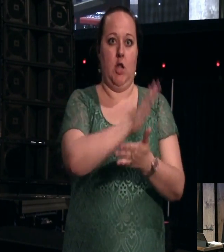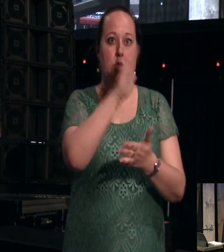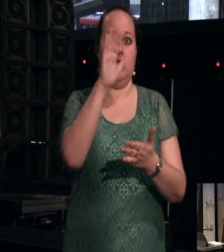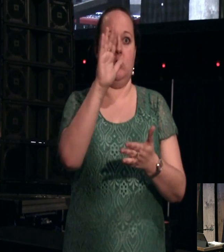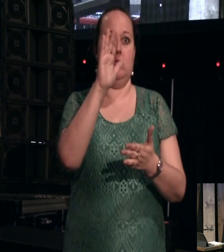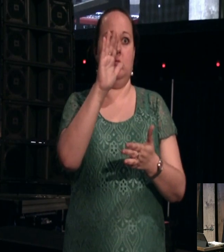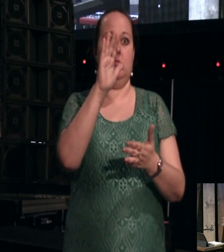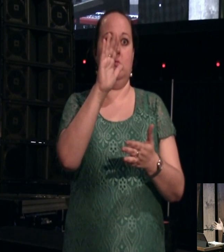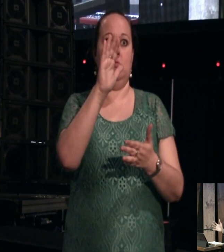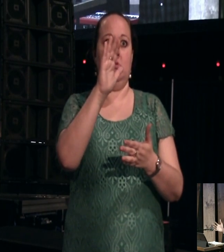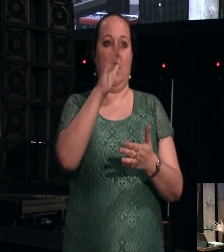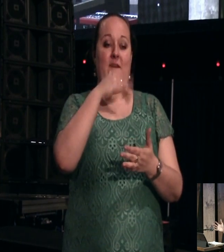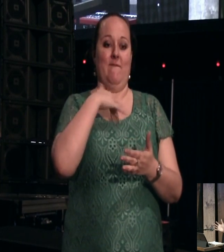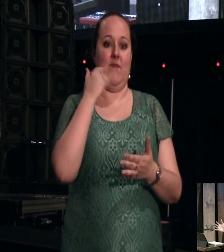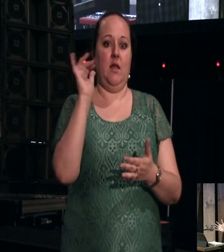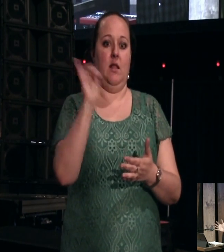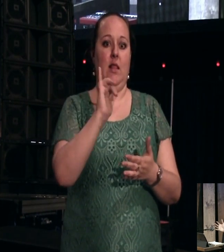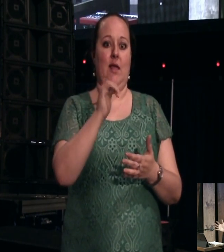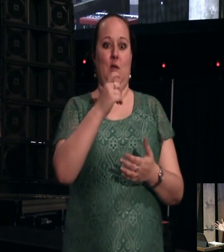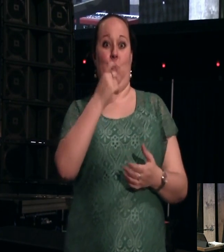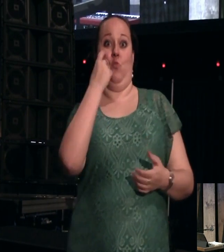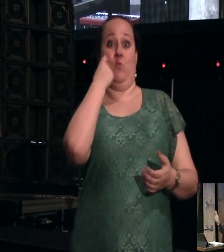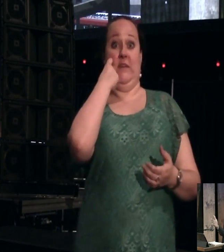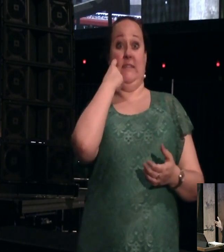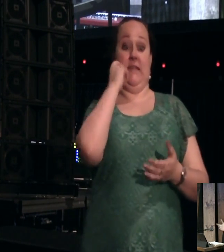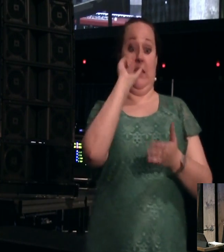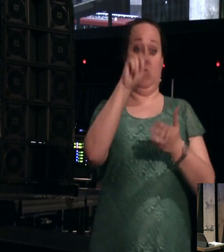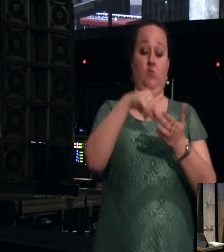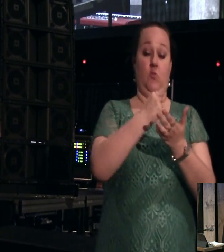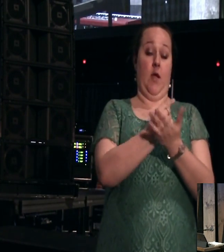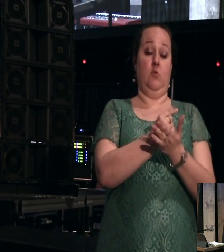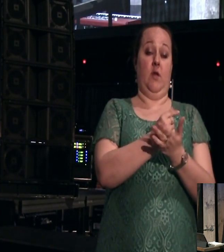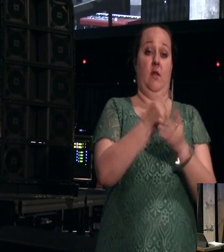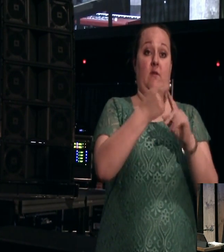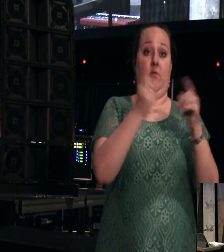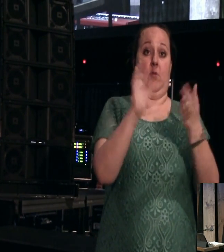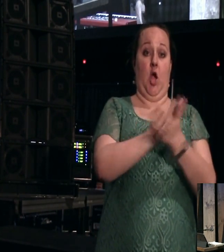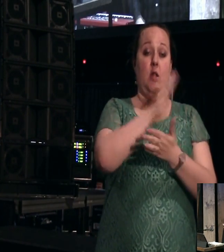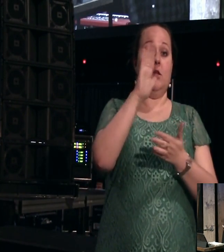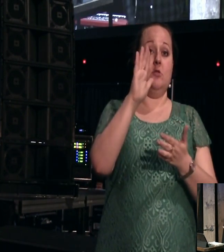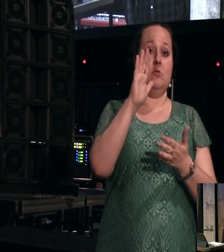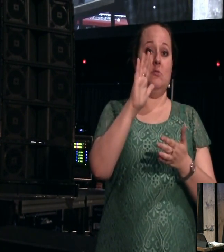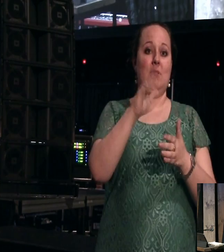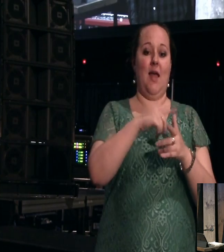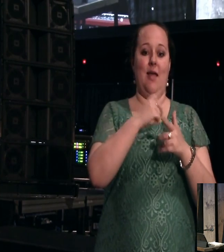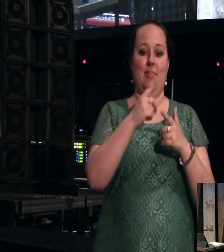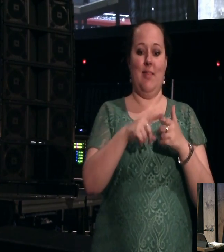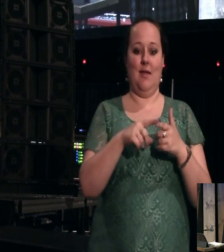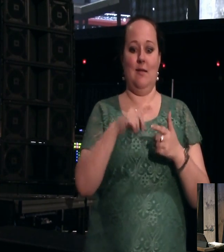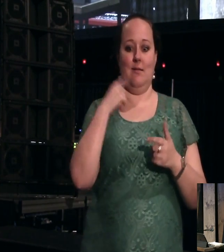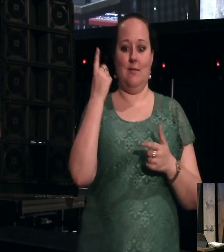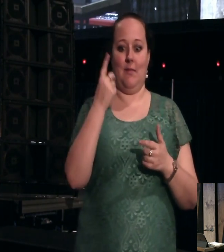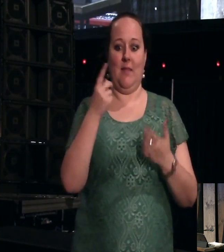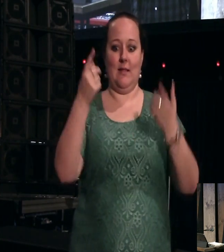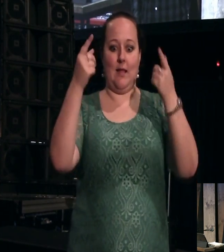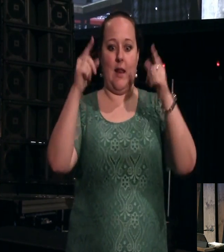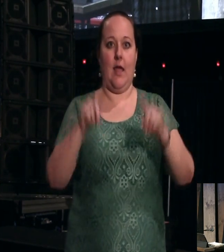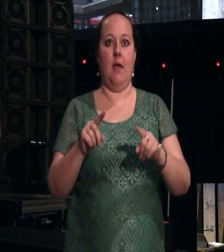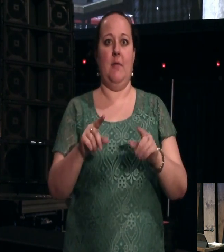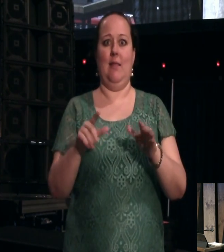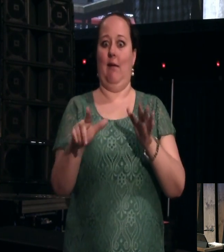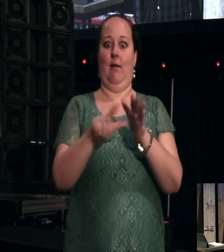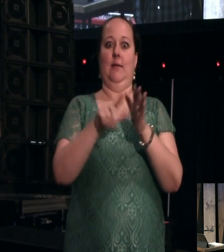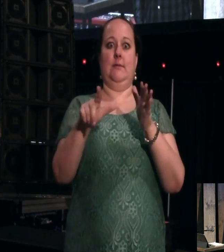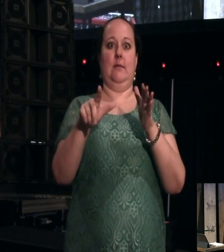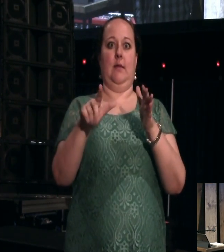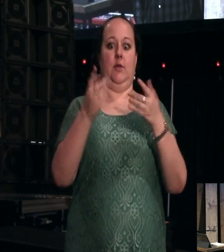just left college. For the first 10 years, you're going to feel like a recent college graduate.